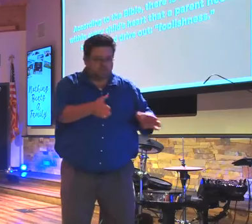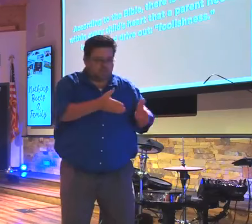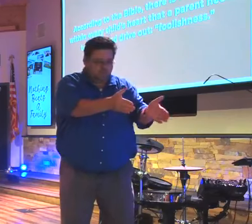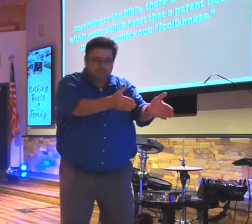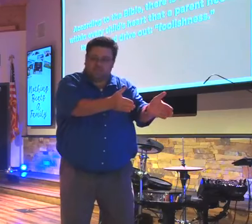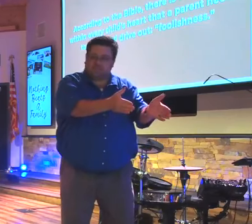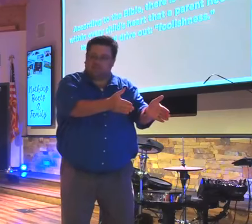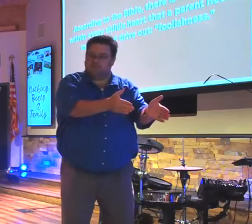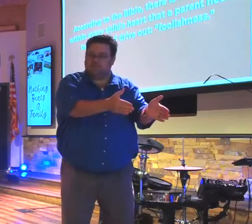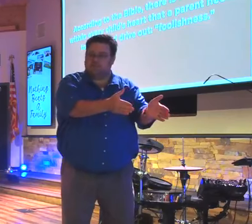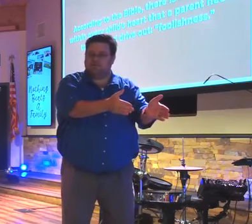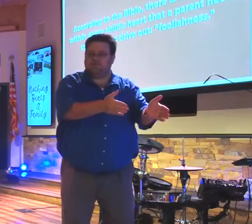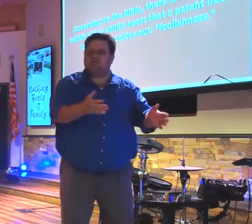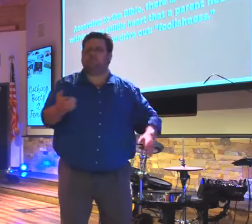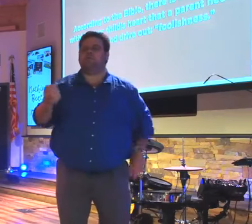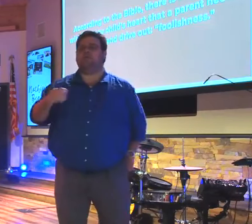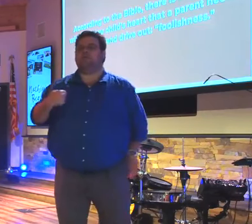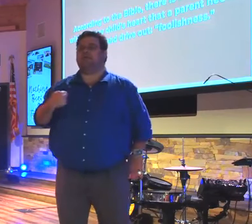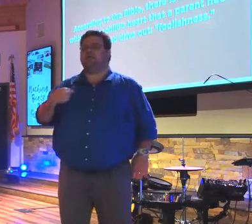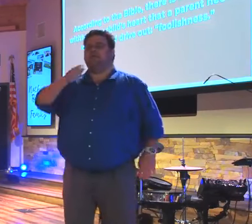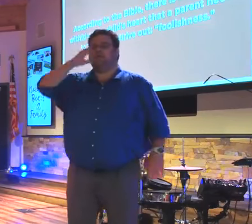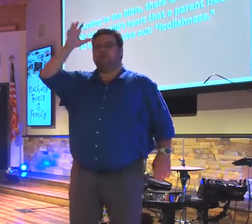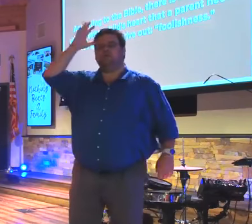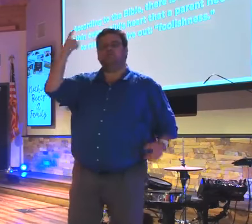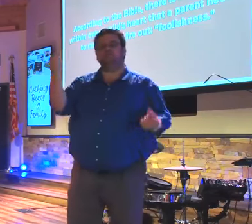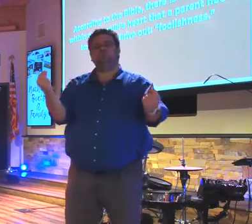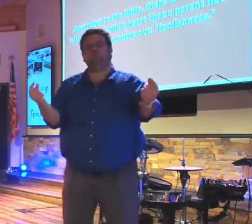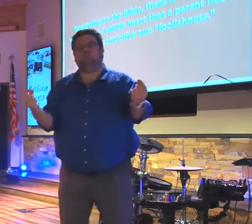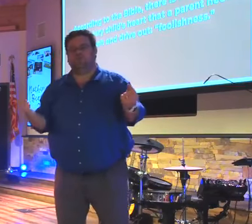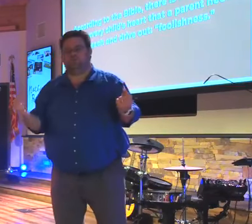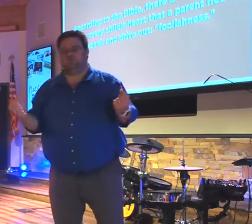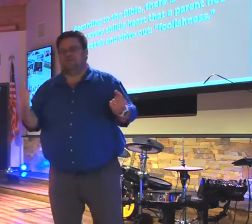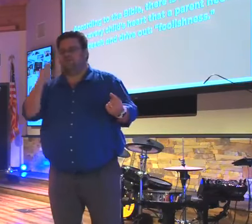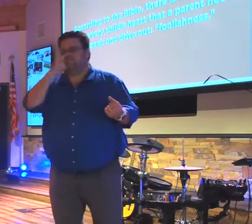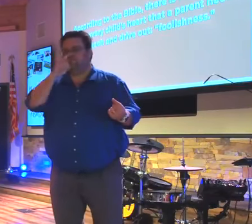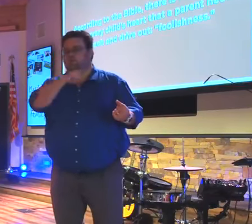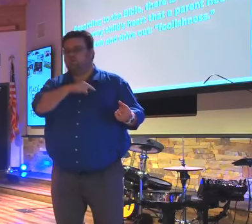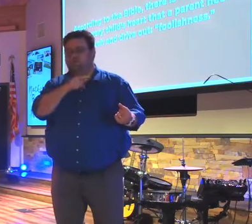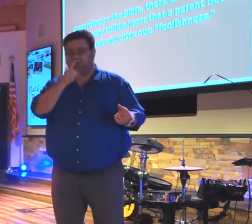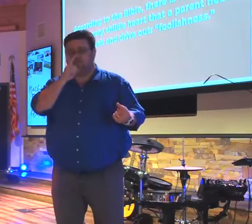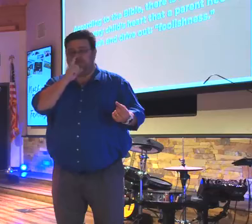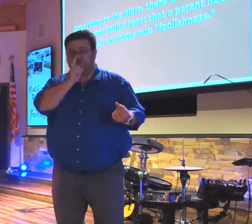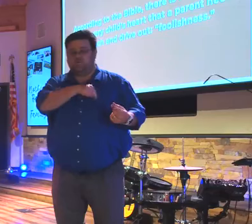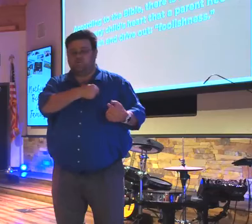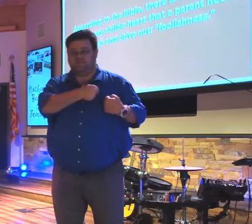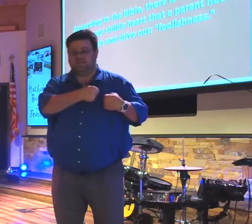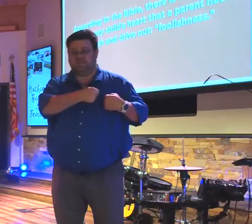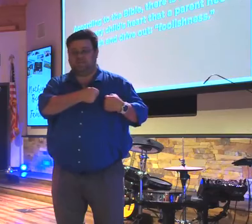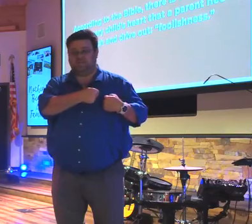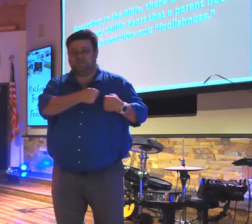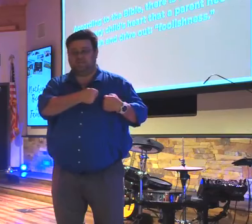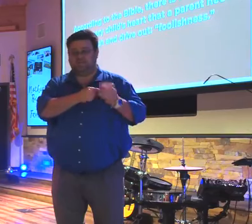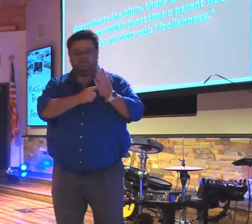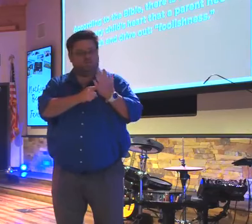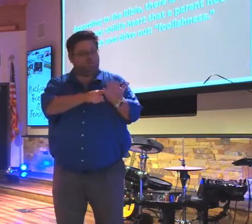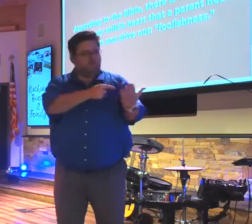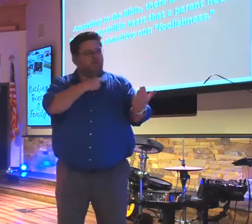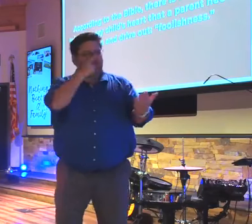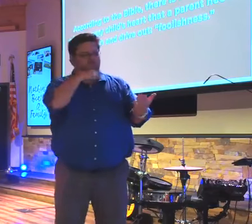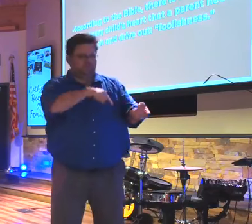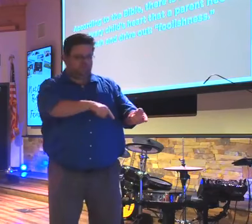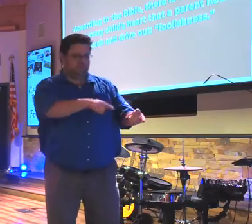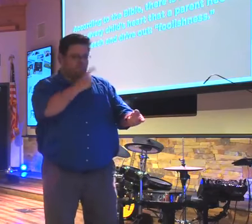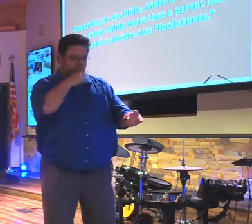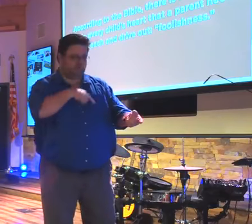parent, what do we do about this foolishness when we see it surface? Well, I mean, we